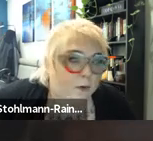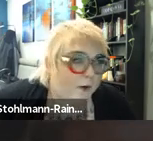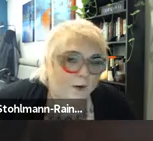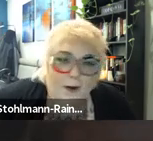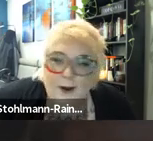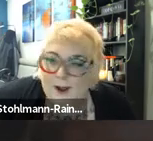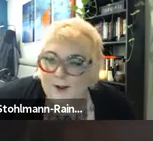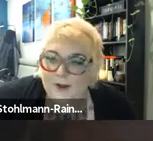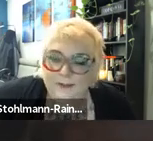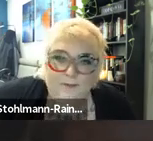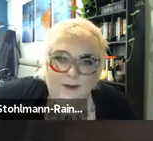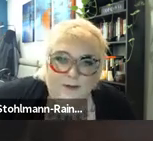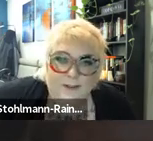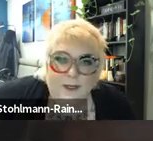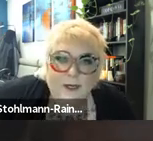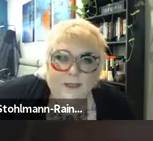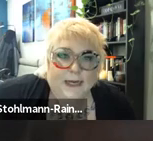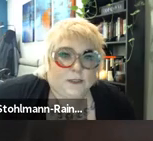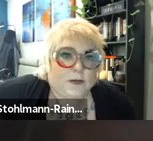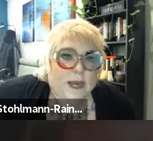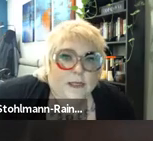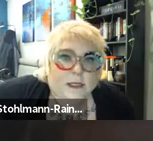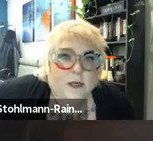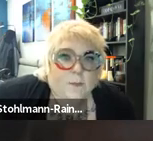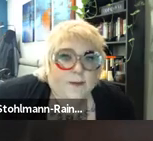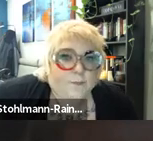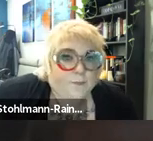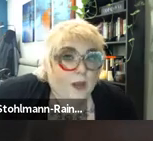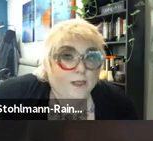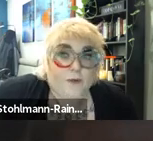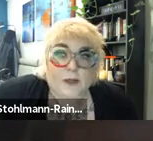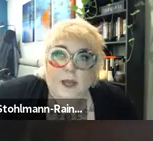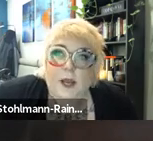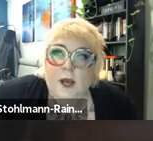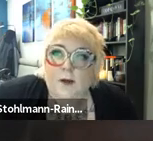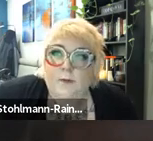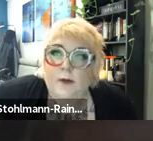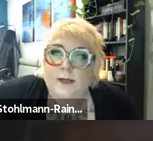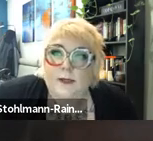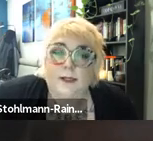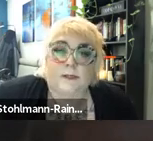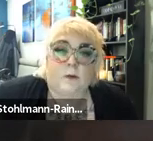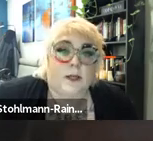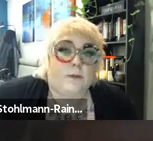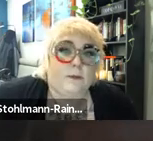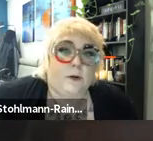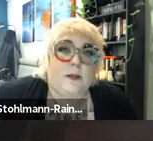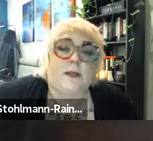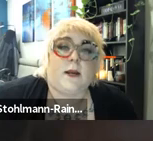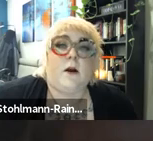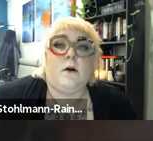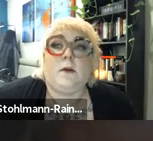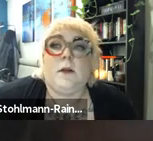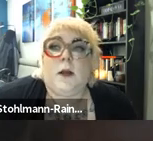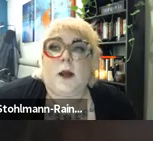pretty important um lost survivors tend to engage a little bit differently um with this work than people